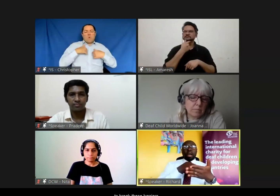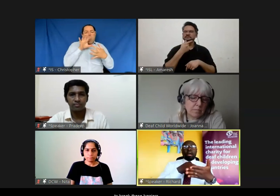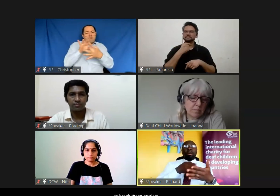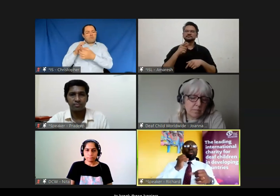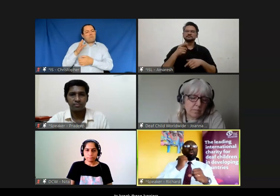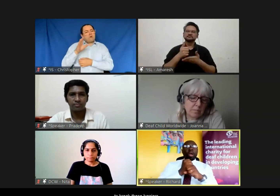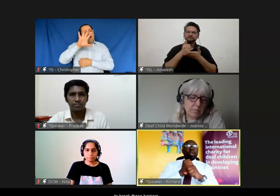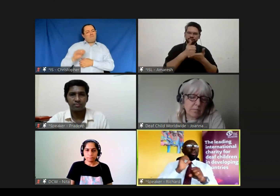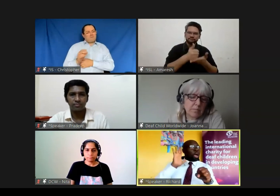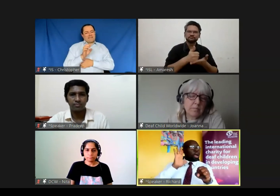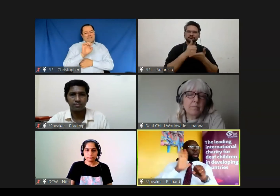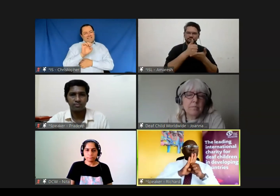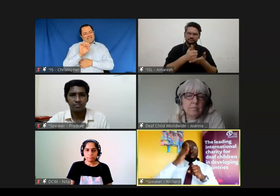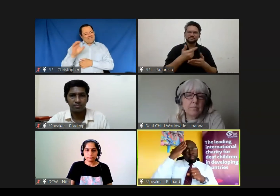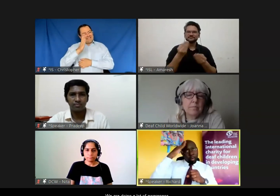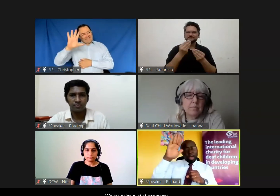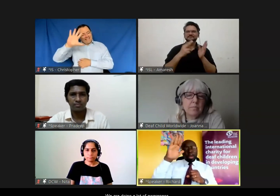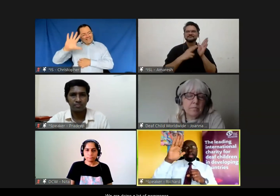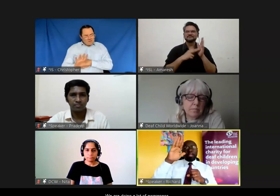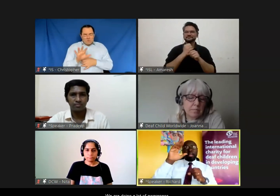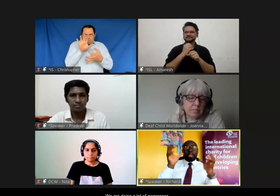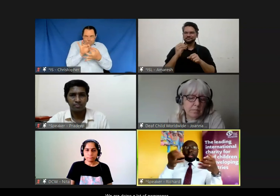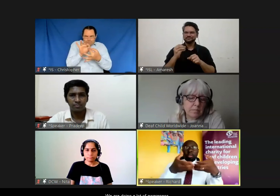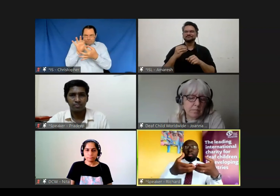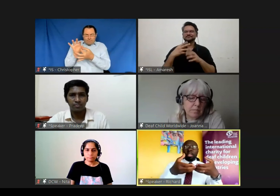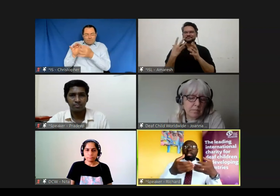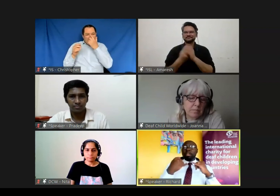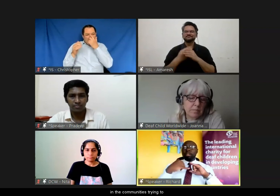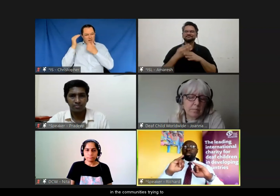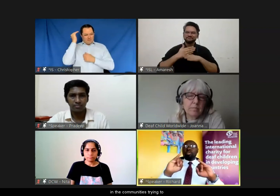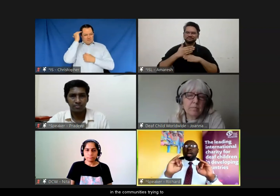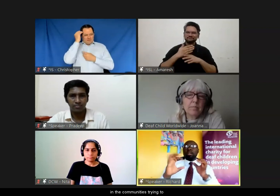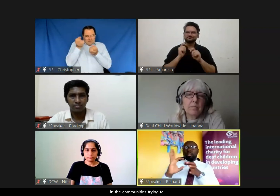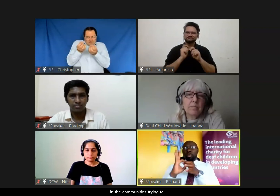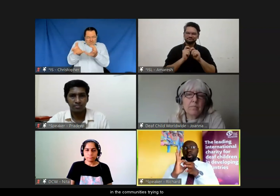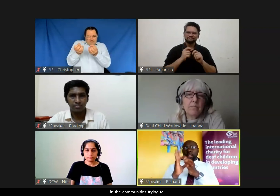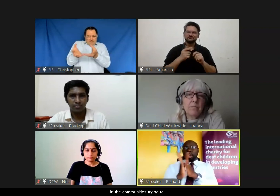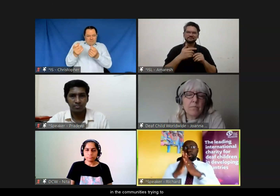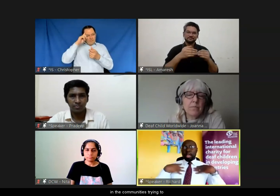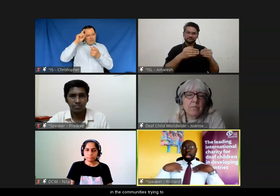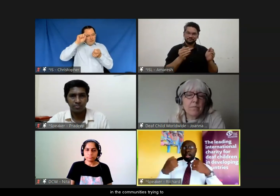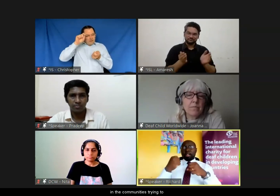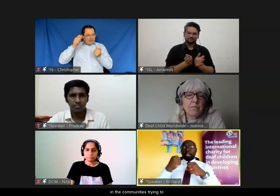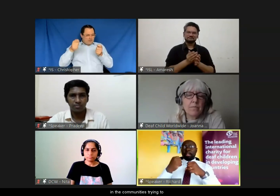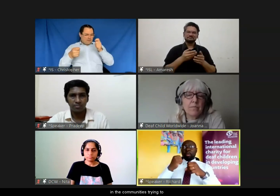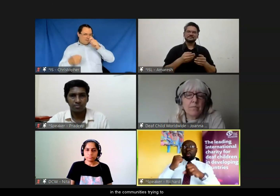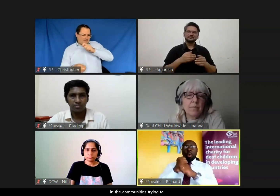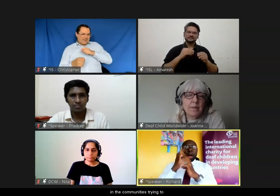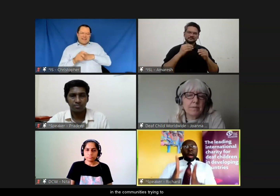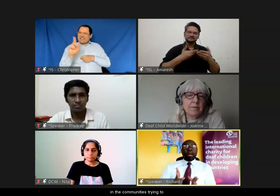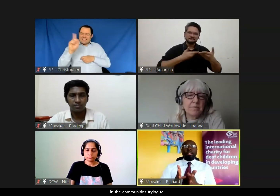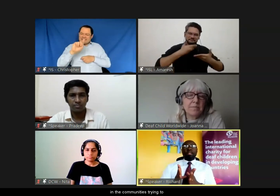to break these barriers. We are doing a lot of awareness in their communities, trying to connect them with